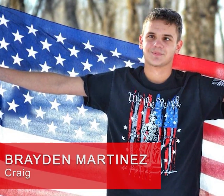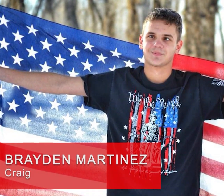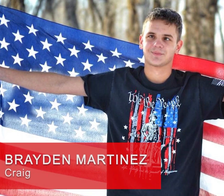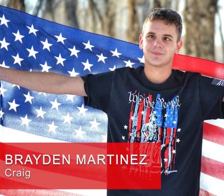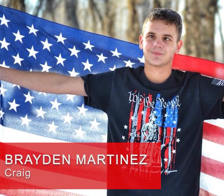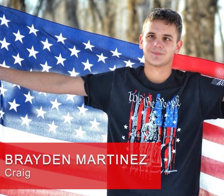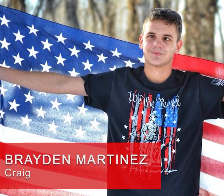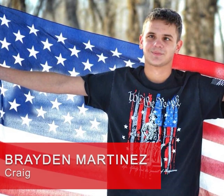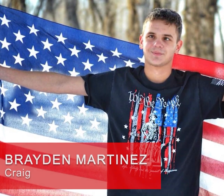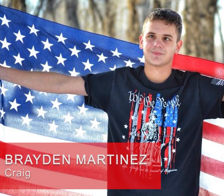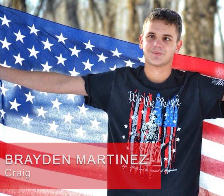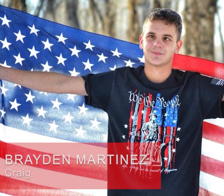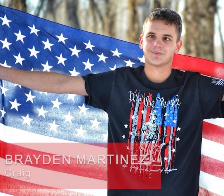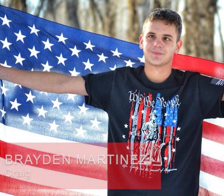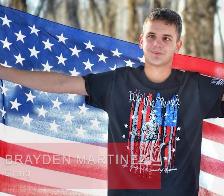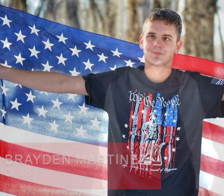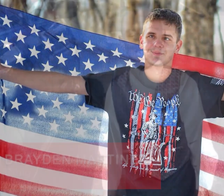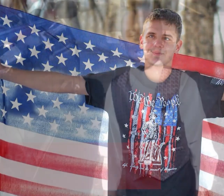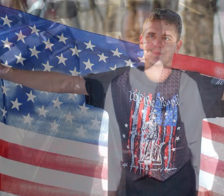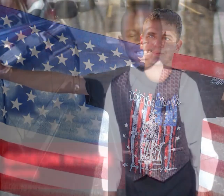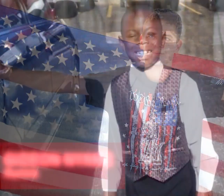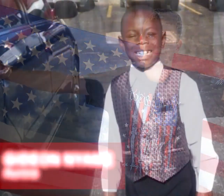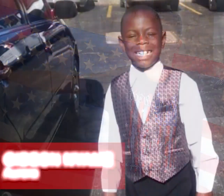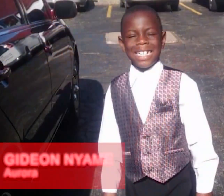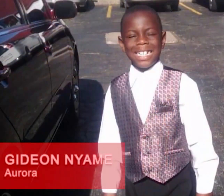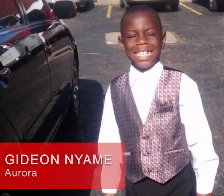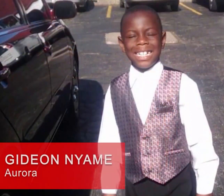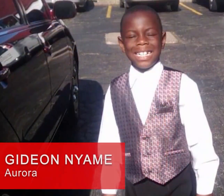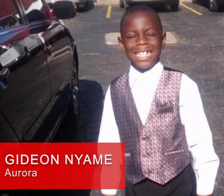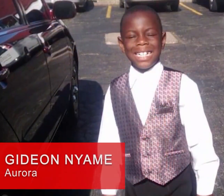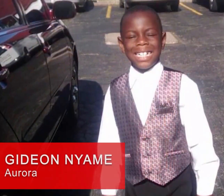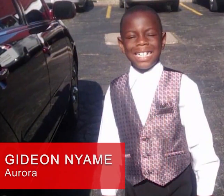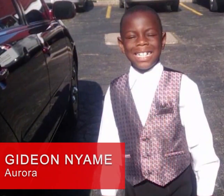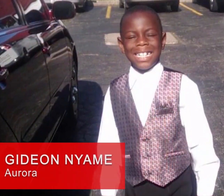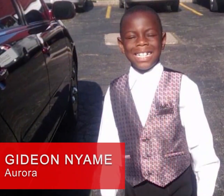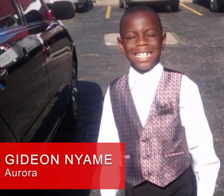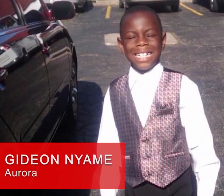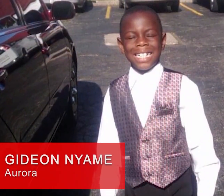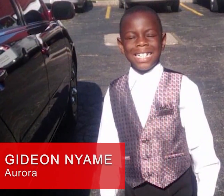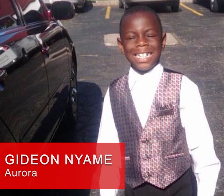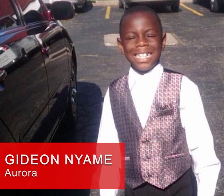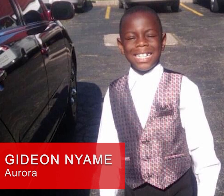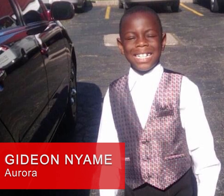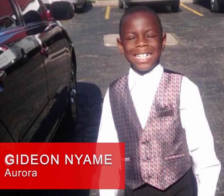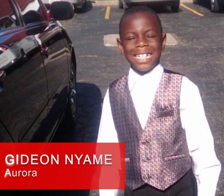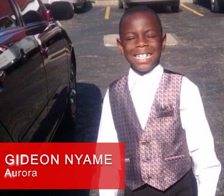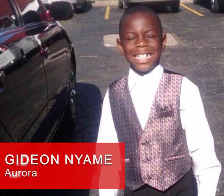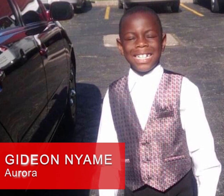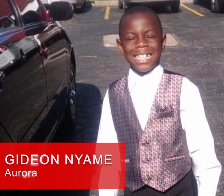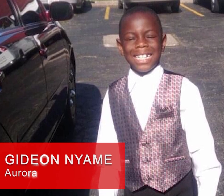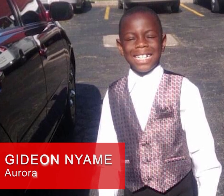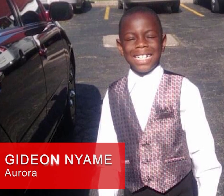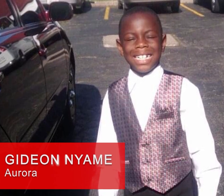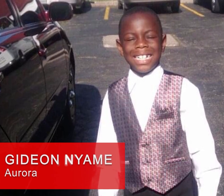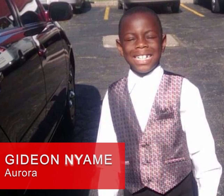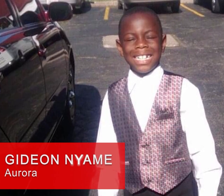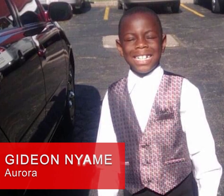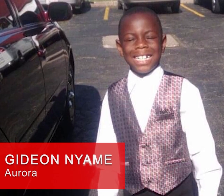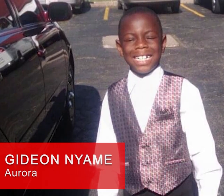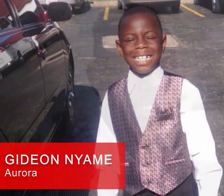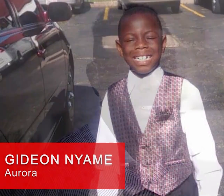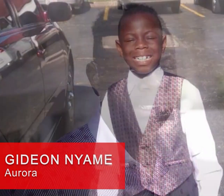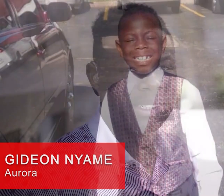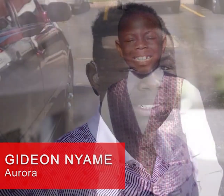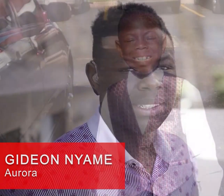and smiling while holding an American flag outstretched behind him. Gideon Deami, Aurora. Picture of Gideon as a child smiling at the camera